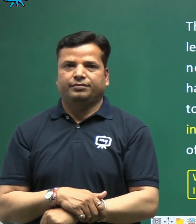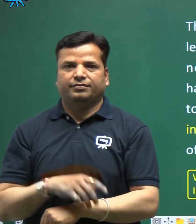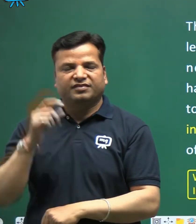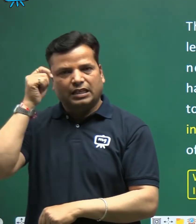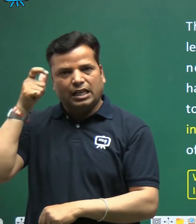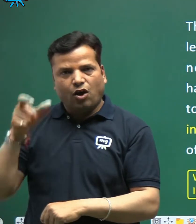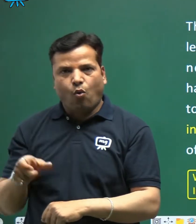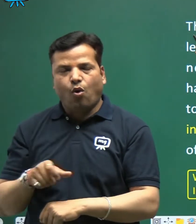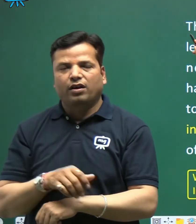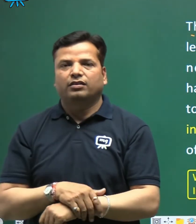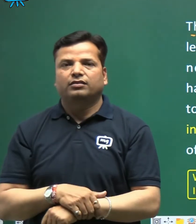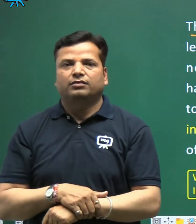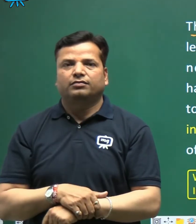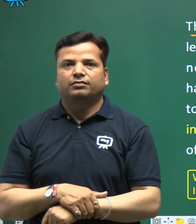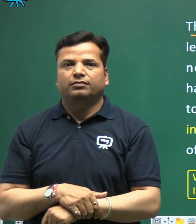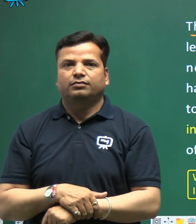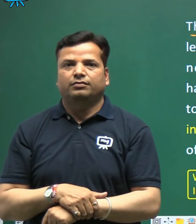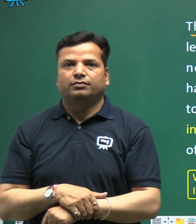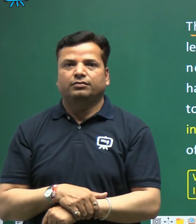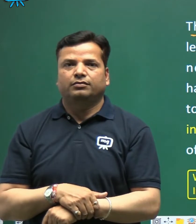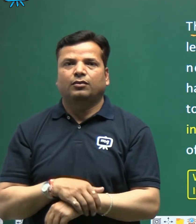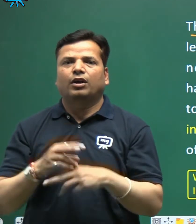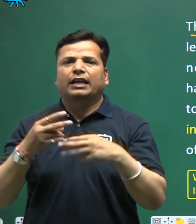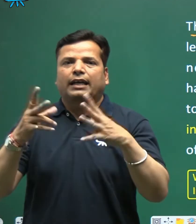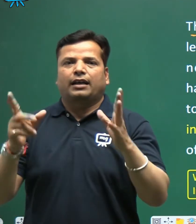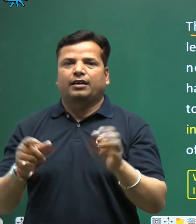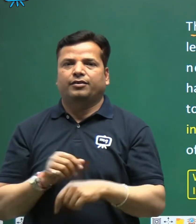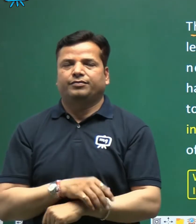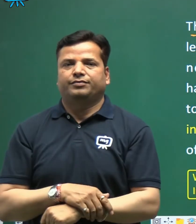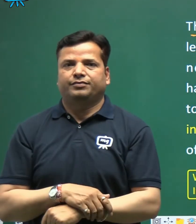The bird did not